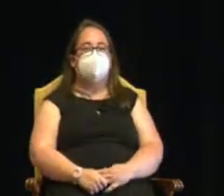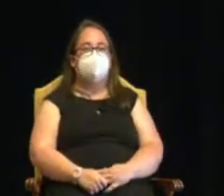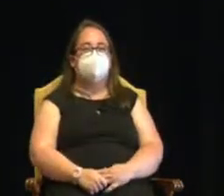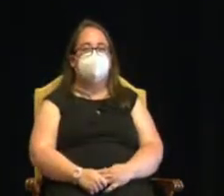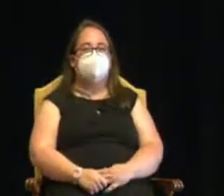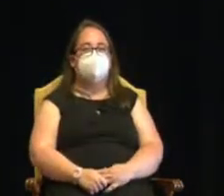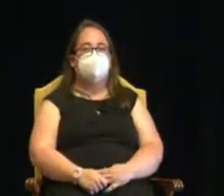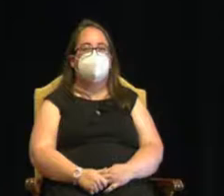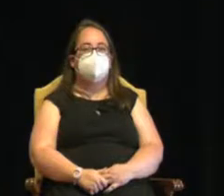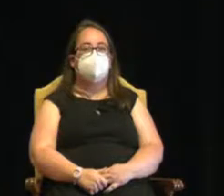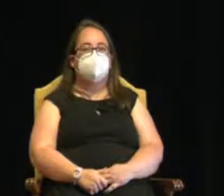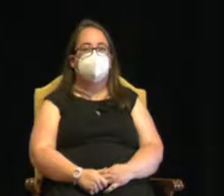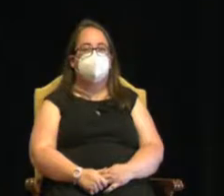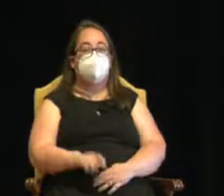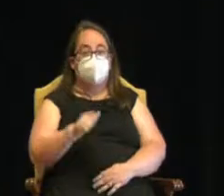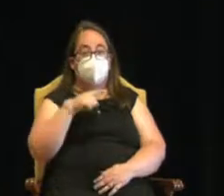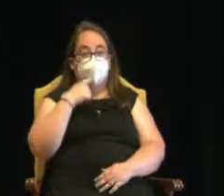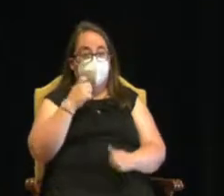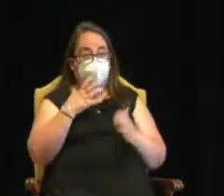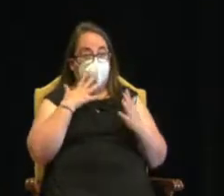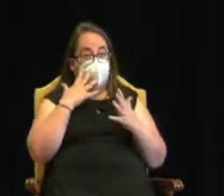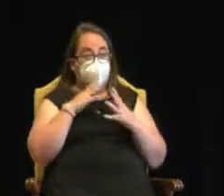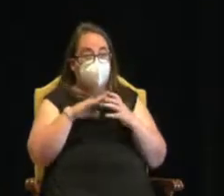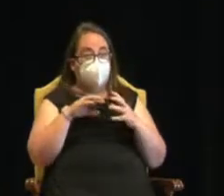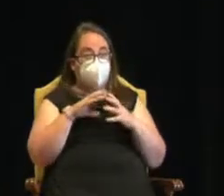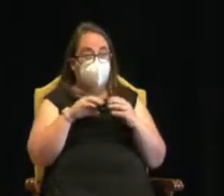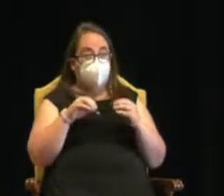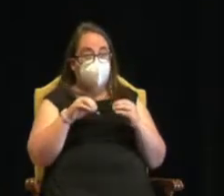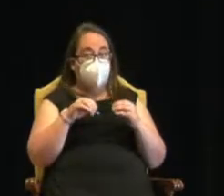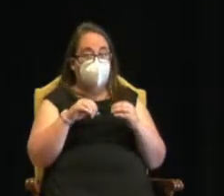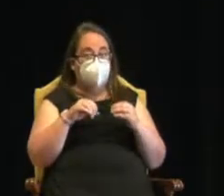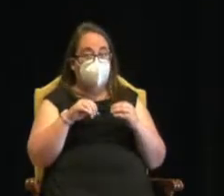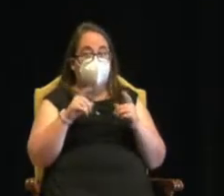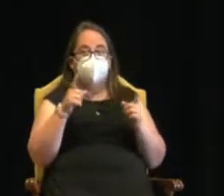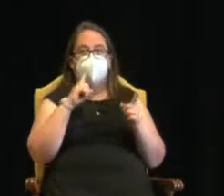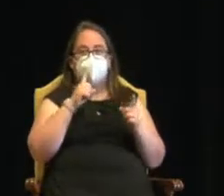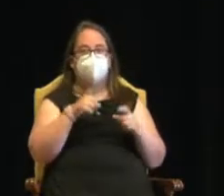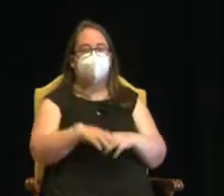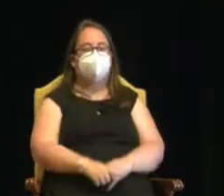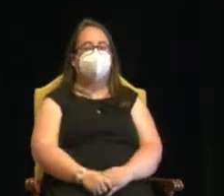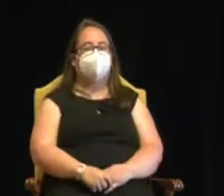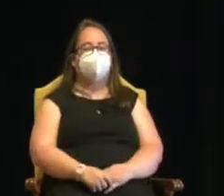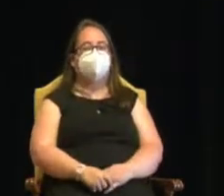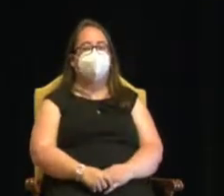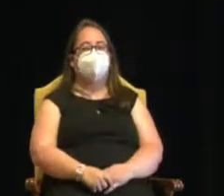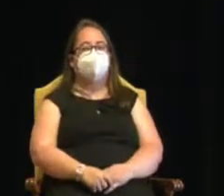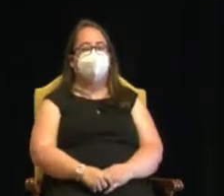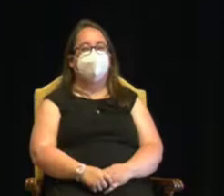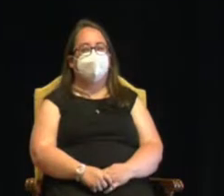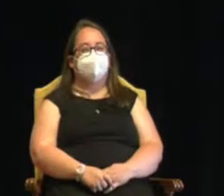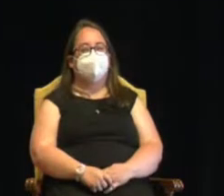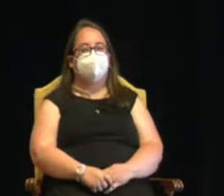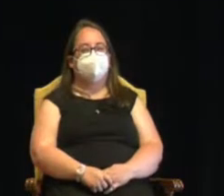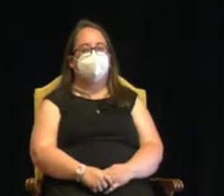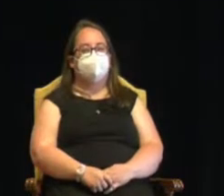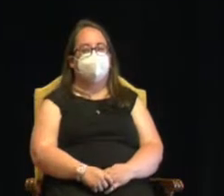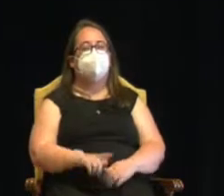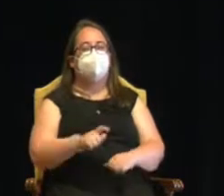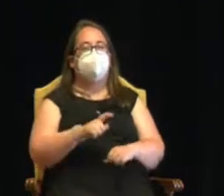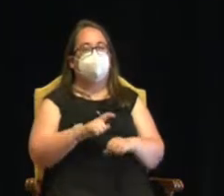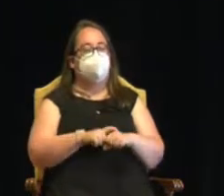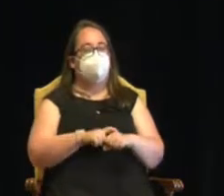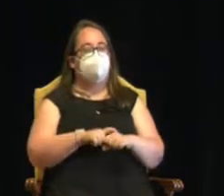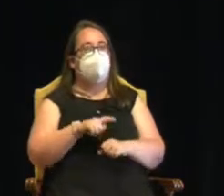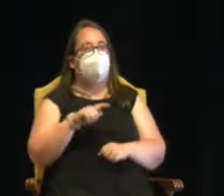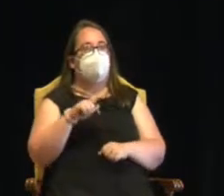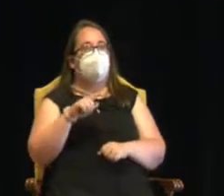I'm going to tell you, like, should I tell a really embarrassing story? Sure. Yeah. Okay. So I even once took a pregnancy test